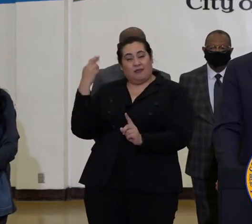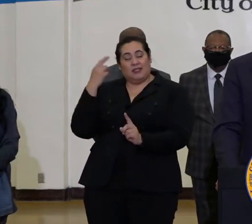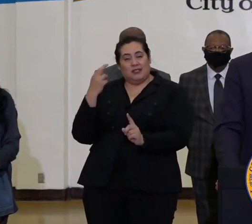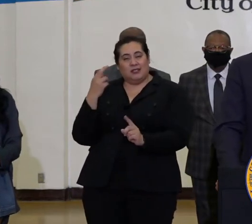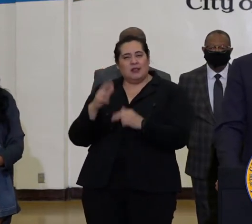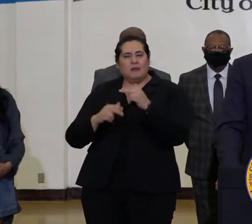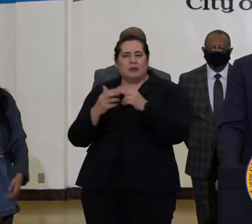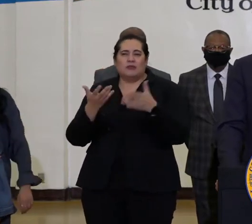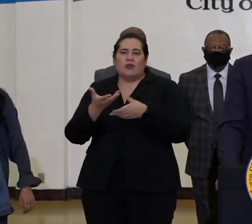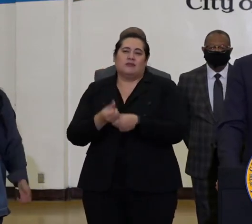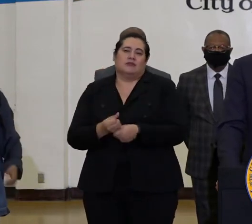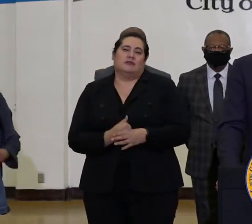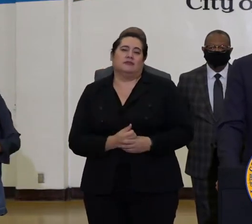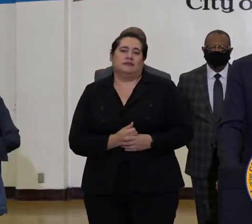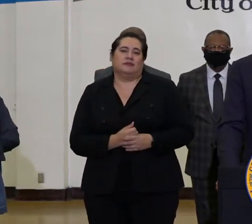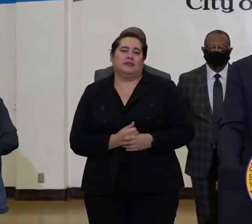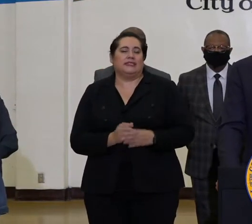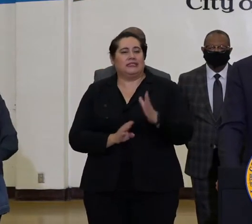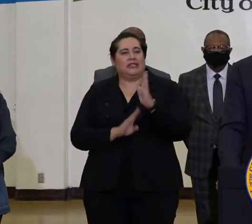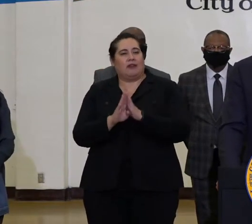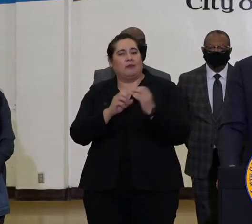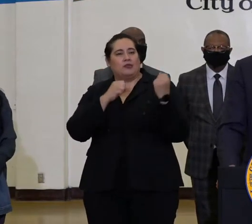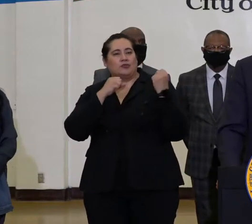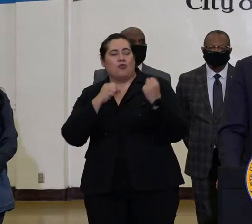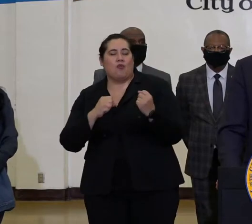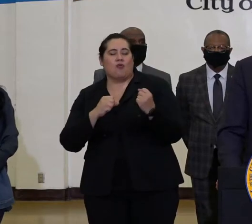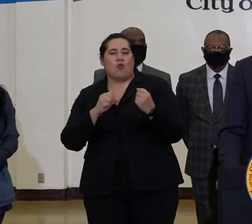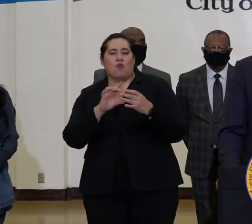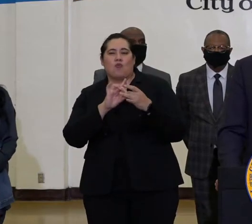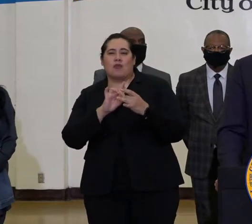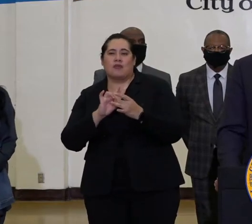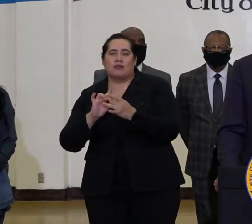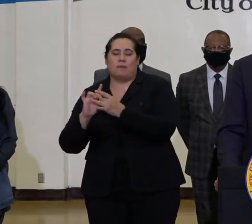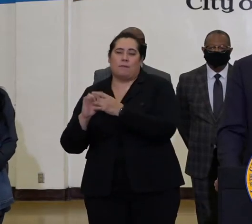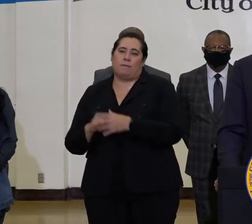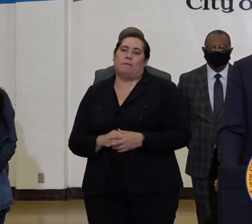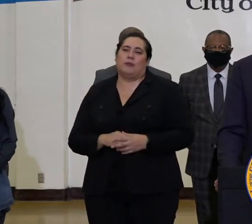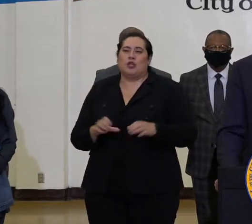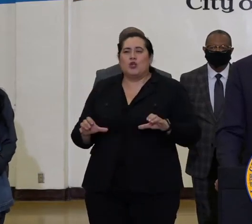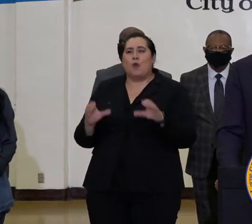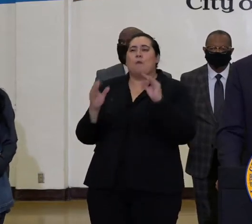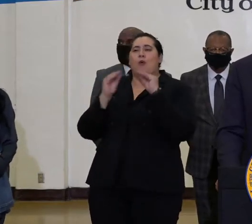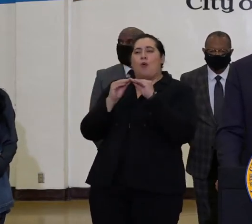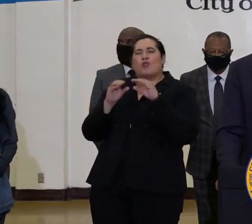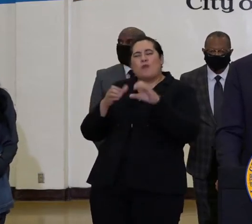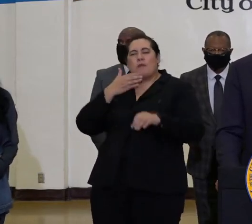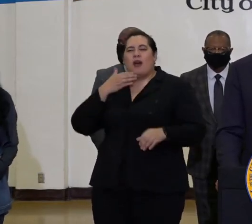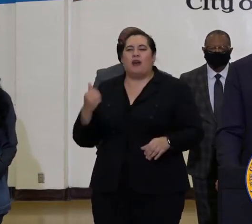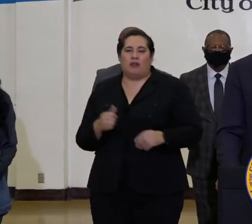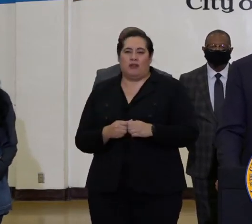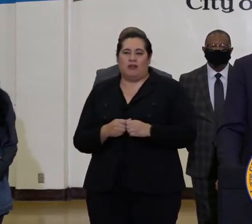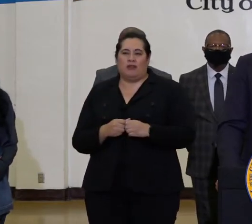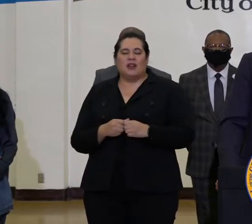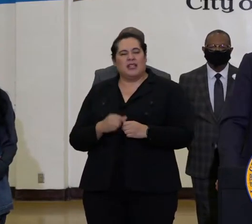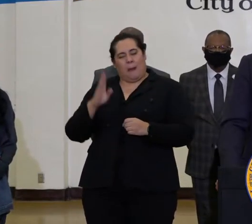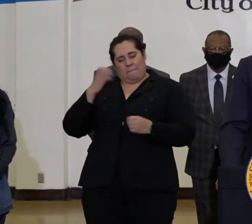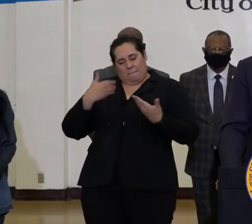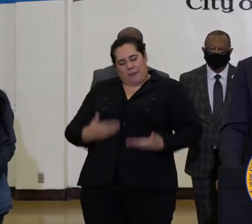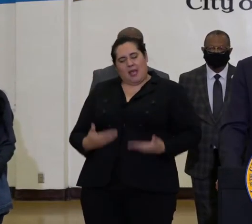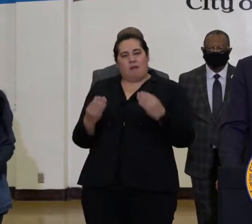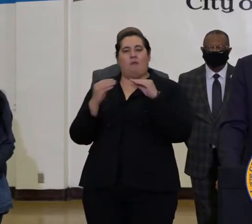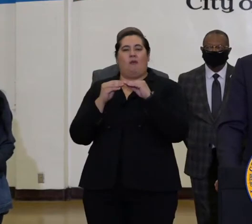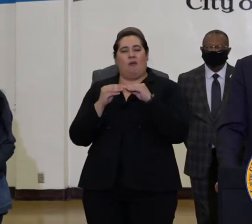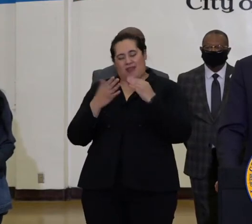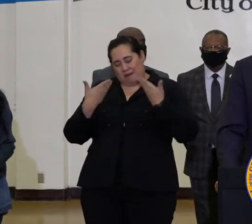is to build trust, to develop a stronger relationship, to do more and do better, to be more, to